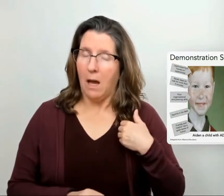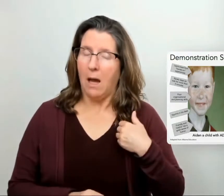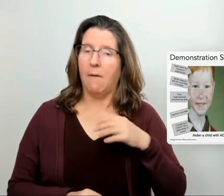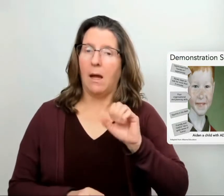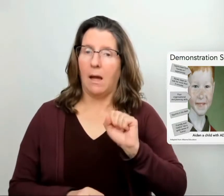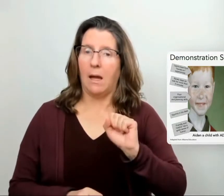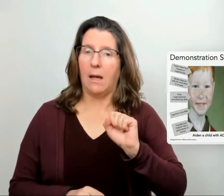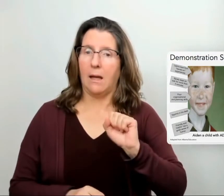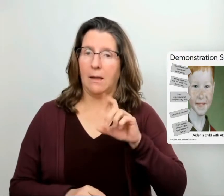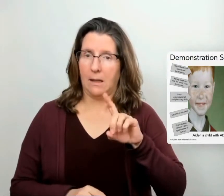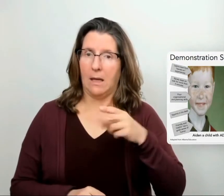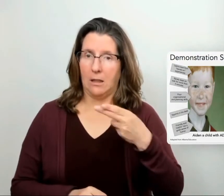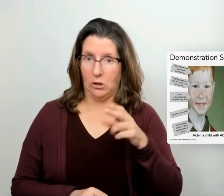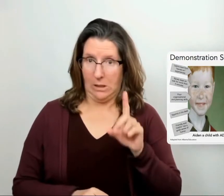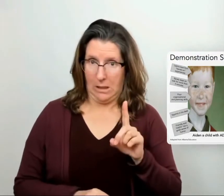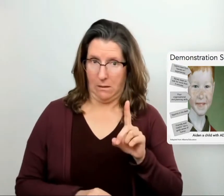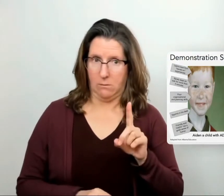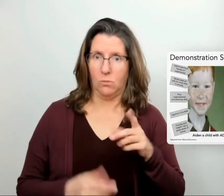He has ADHD.